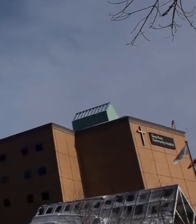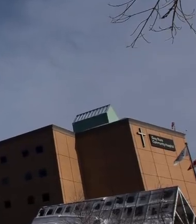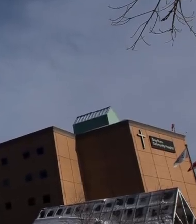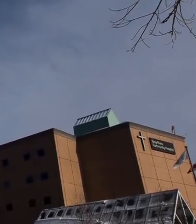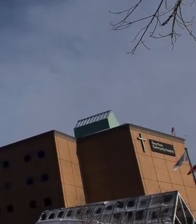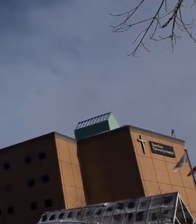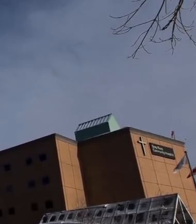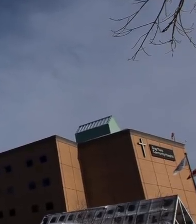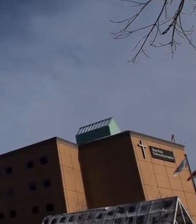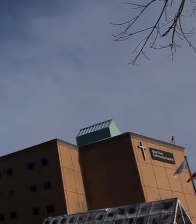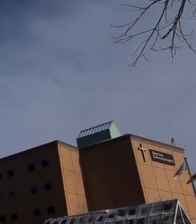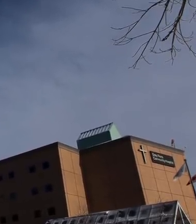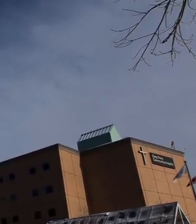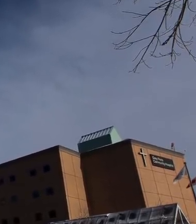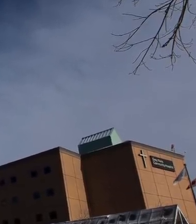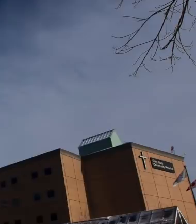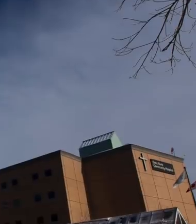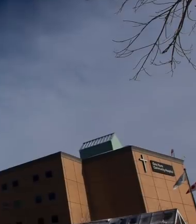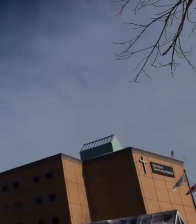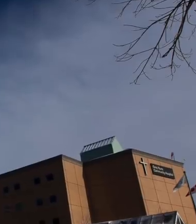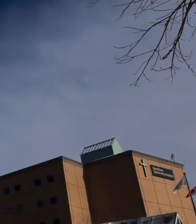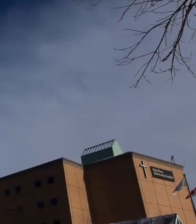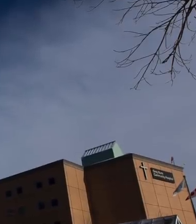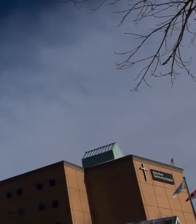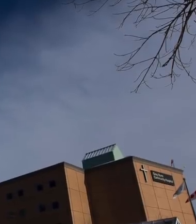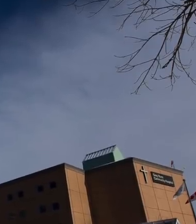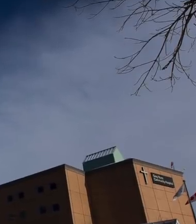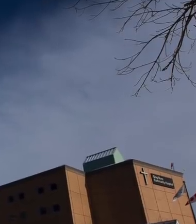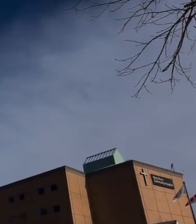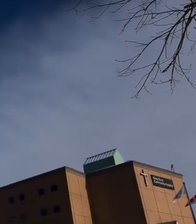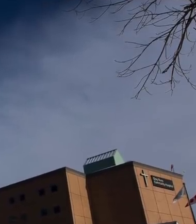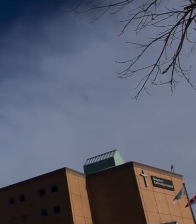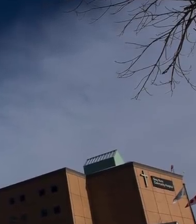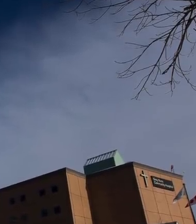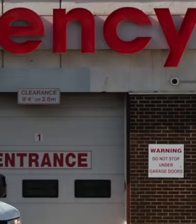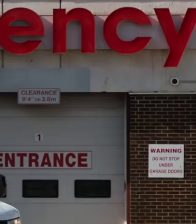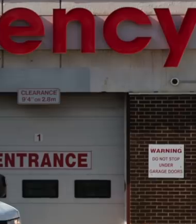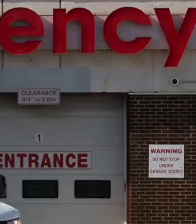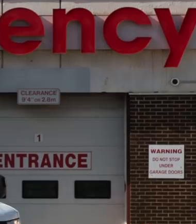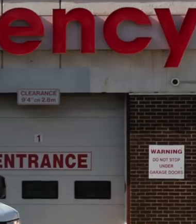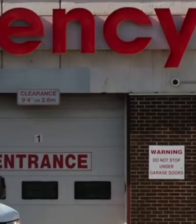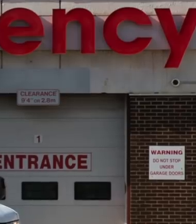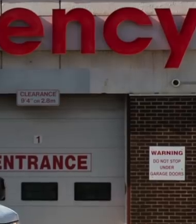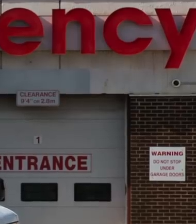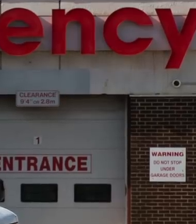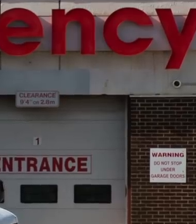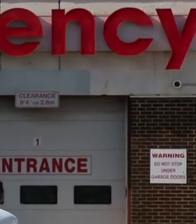740 people in hospital, including 119 who have been admitted to the ICU.